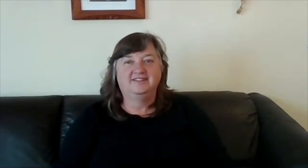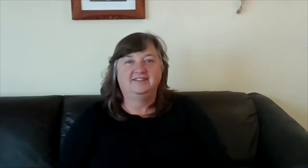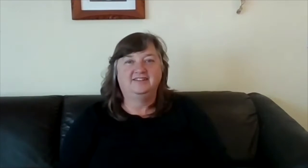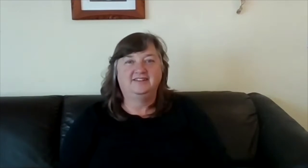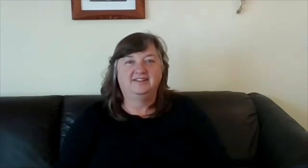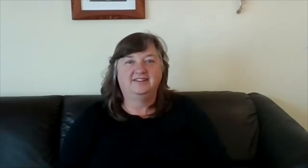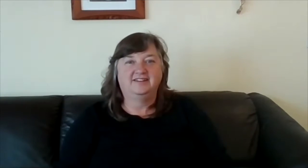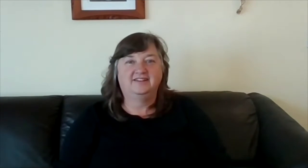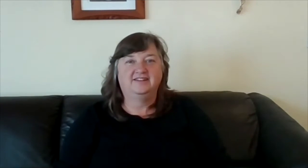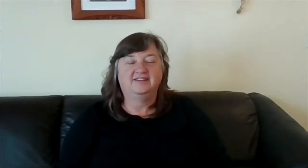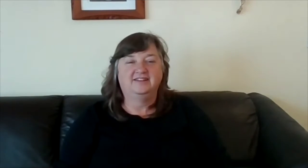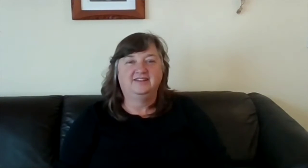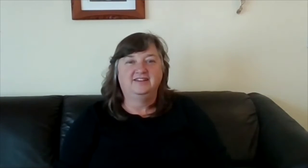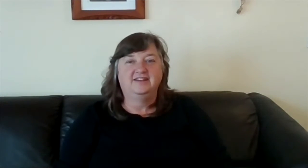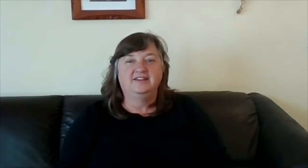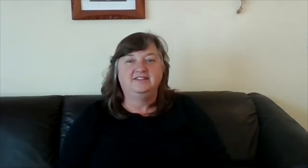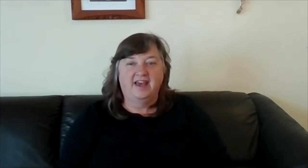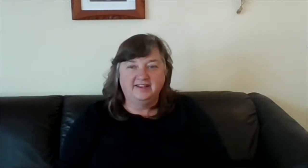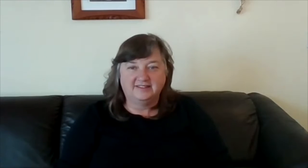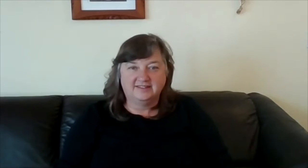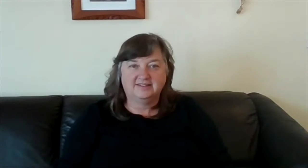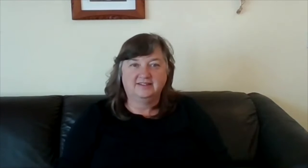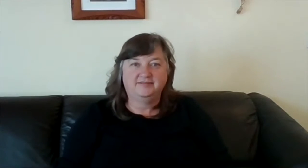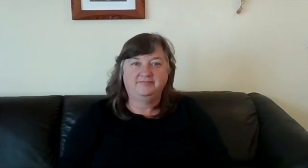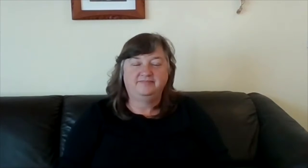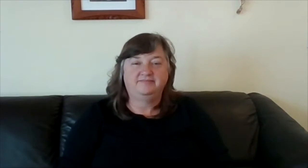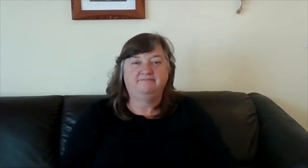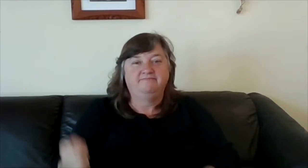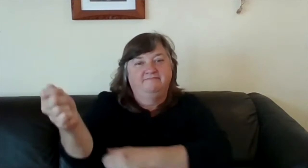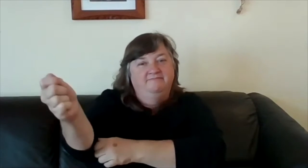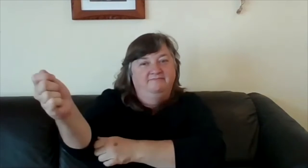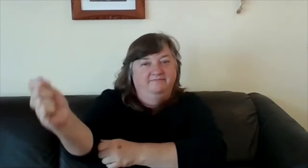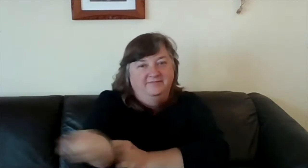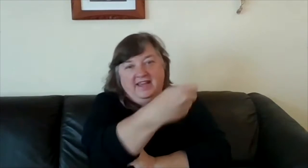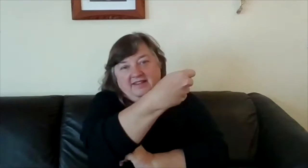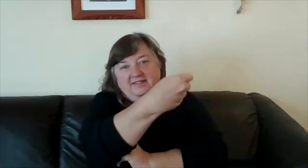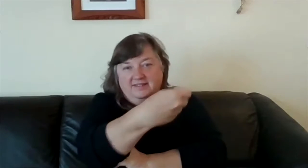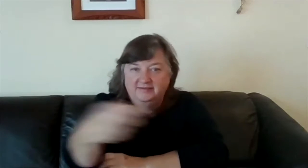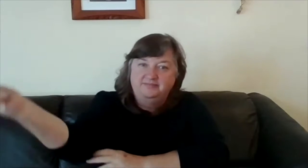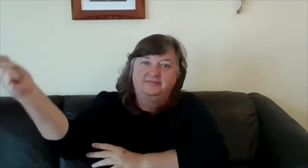Tennis. tennis.